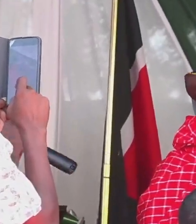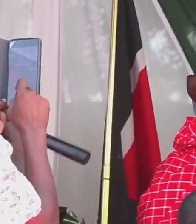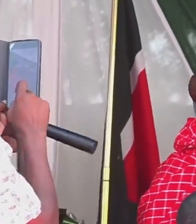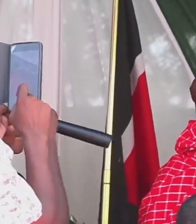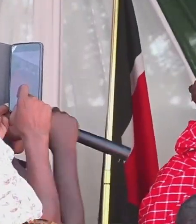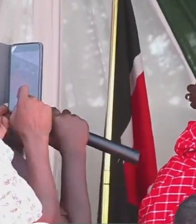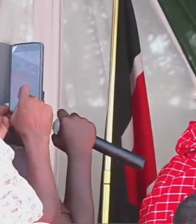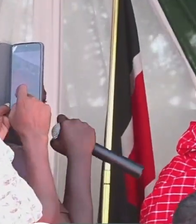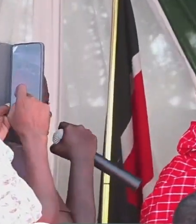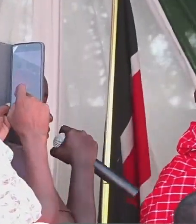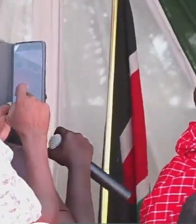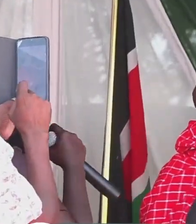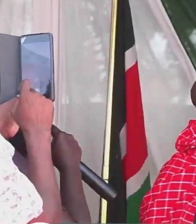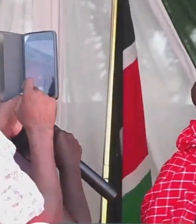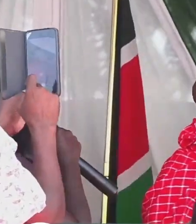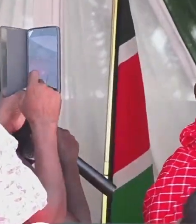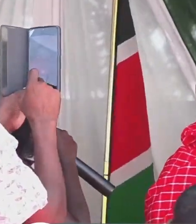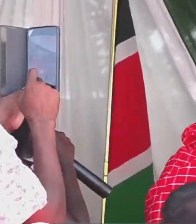Makofi.